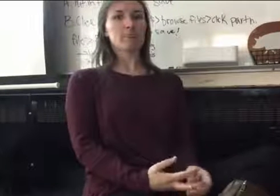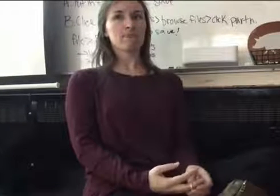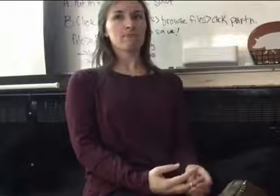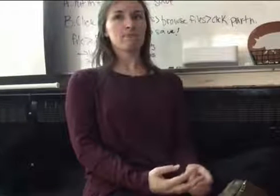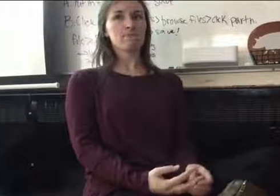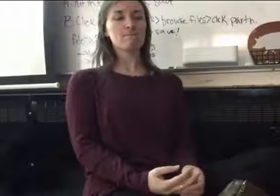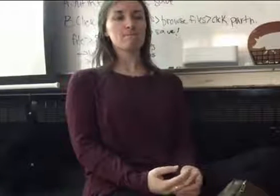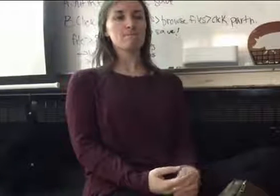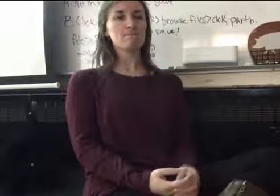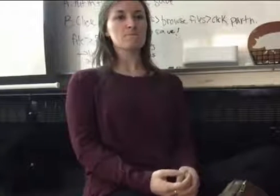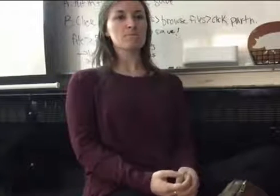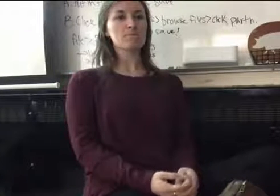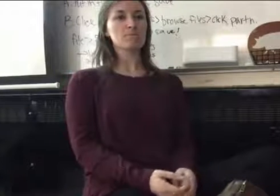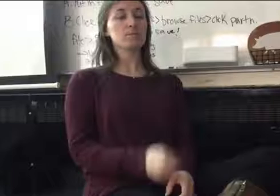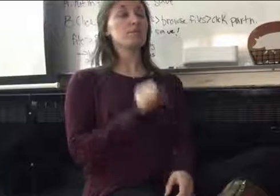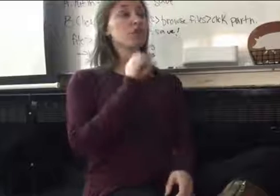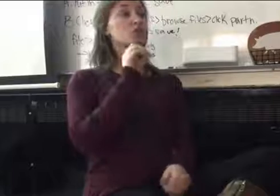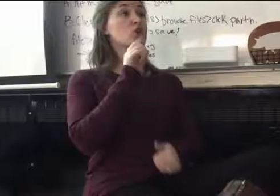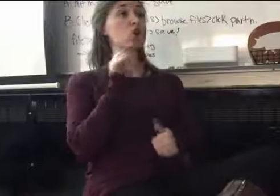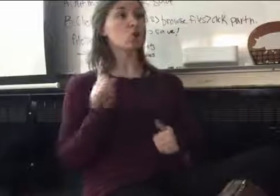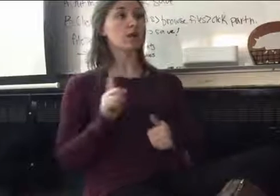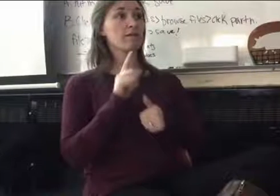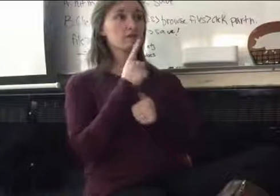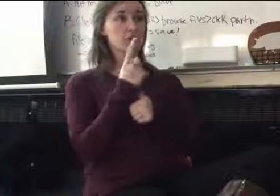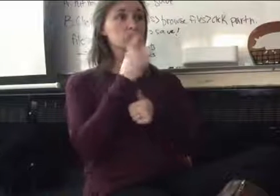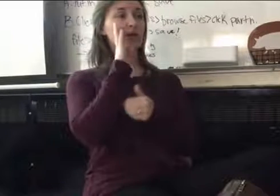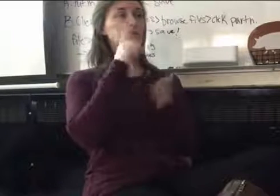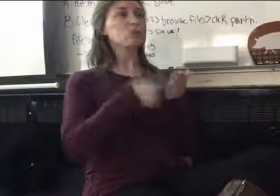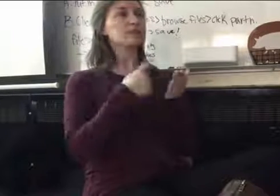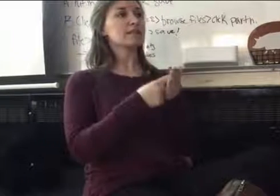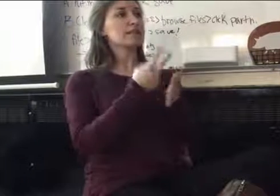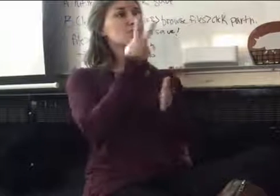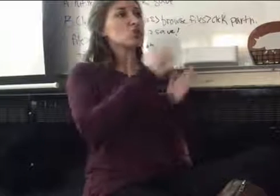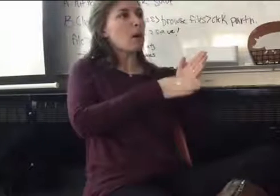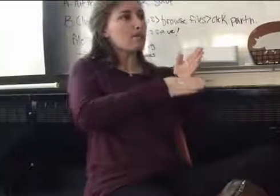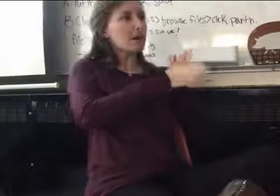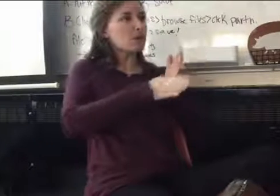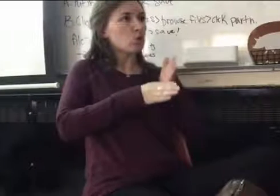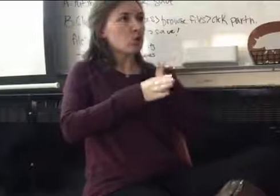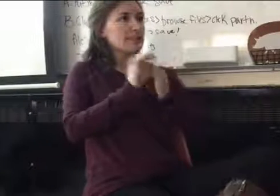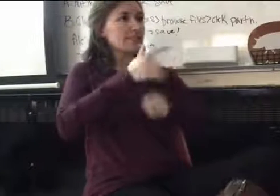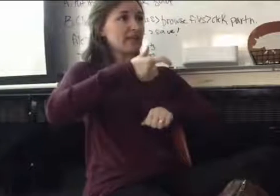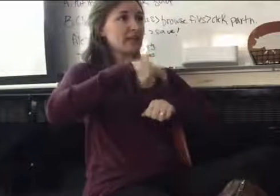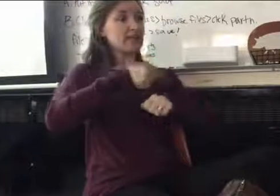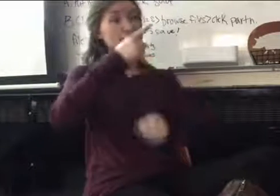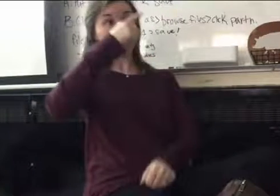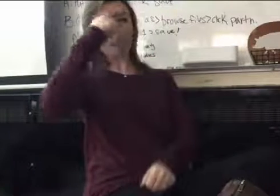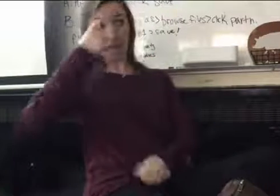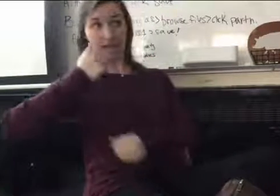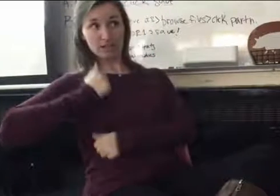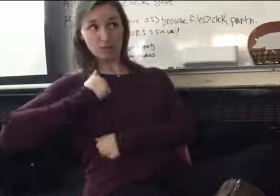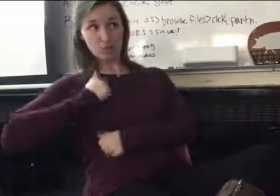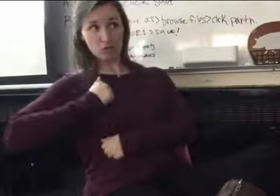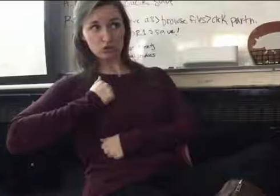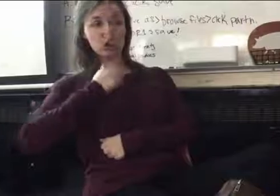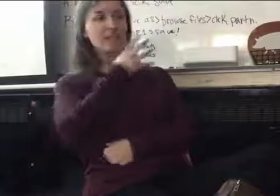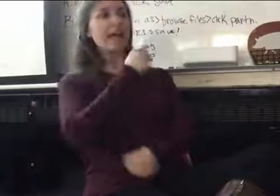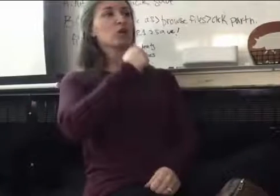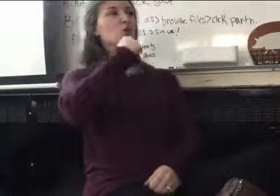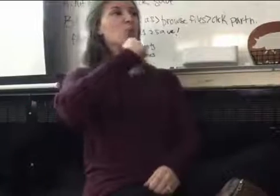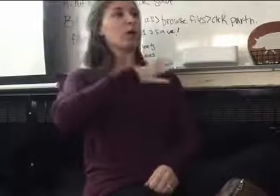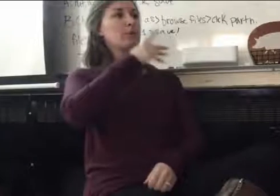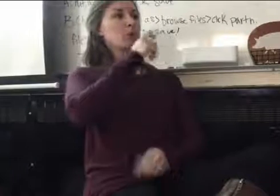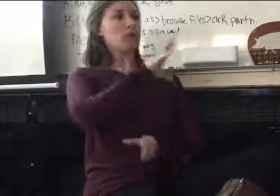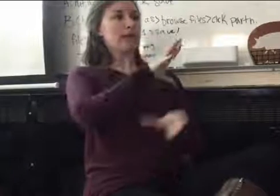Okay. So, first off, we're going to go over the two minorities at this time, which are black soldiers as well as women